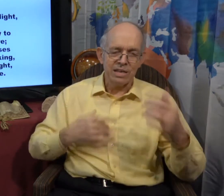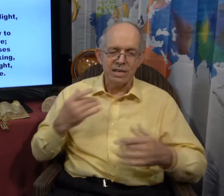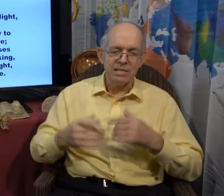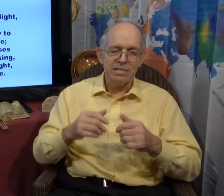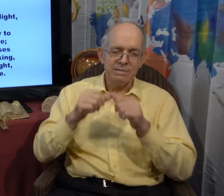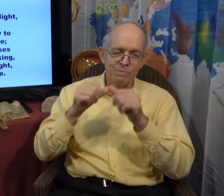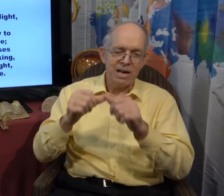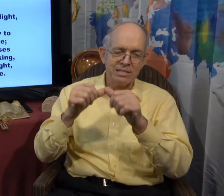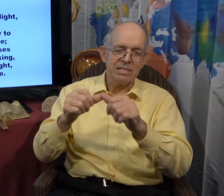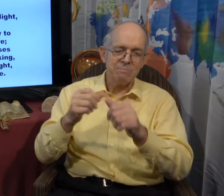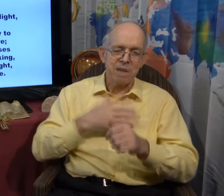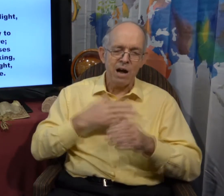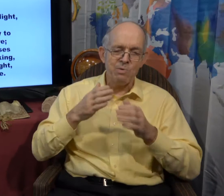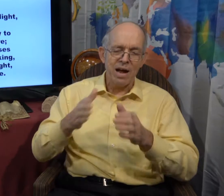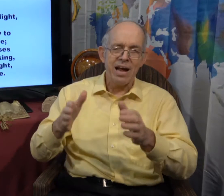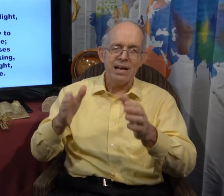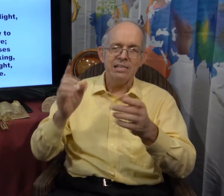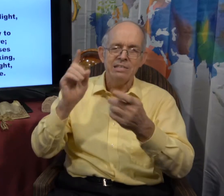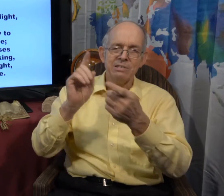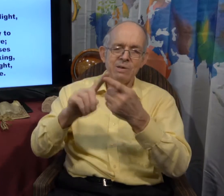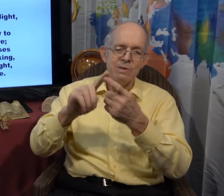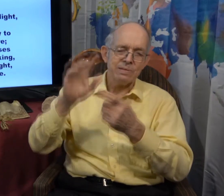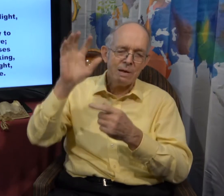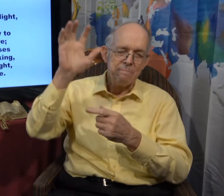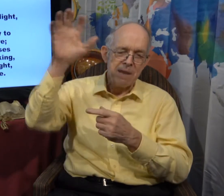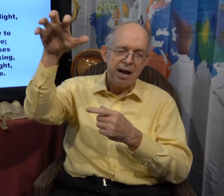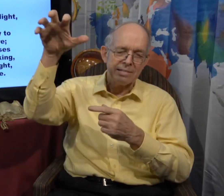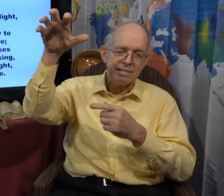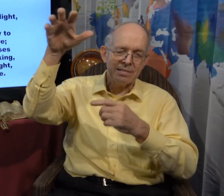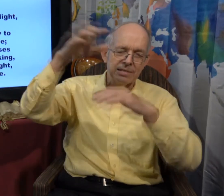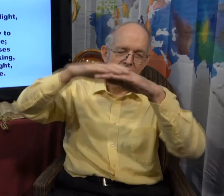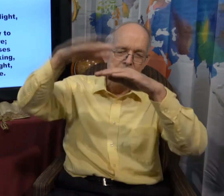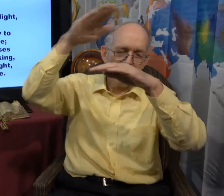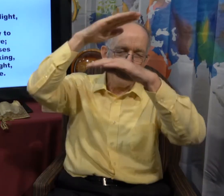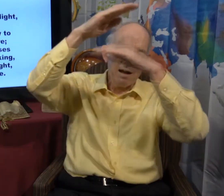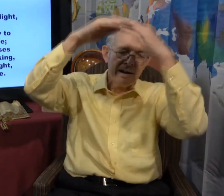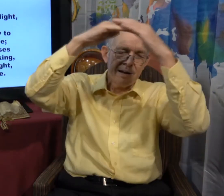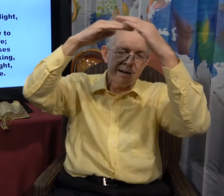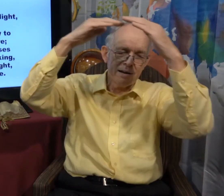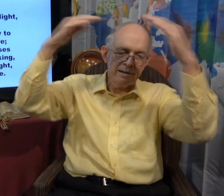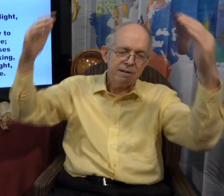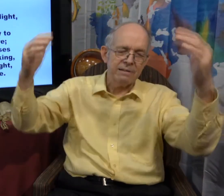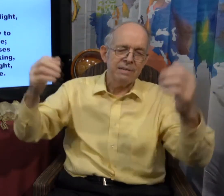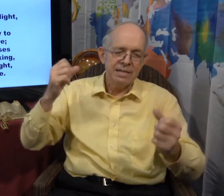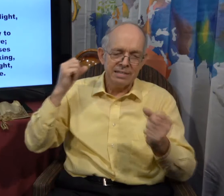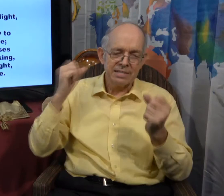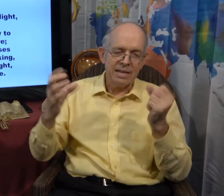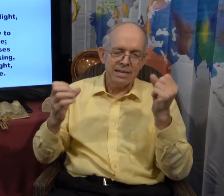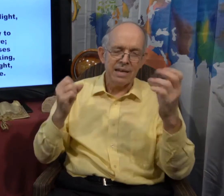resurging, stretching my way through the mountains above,